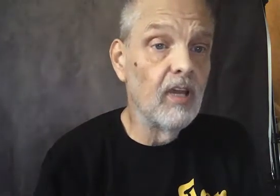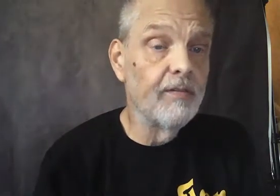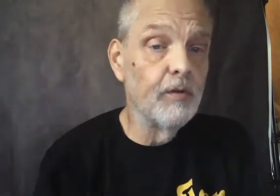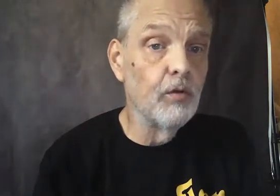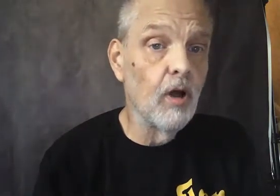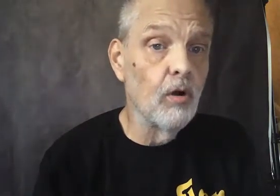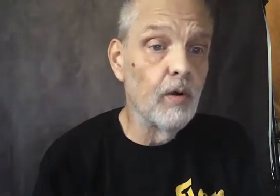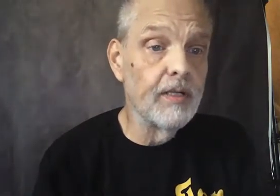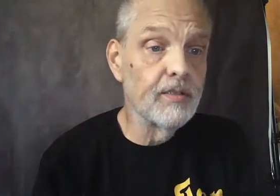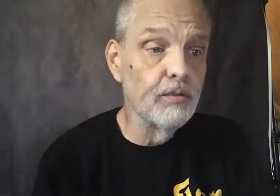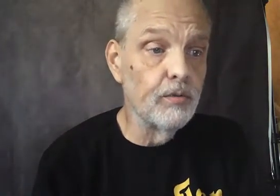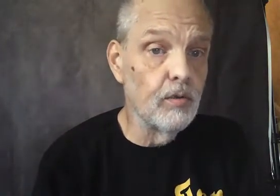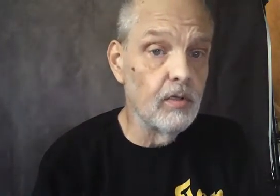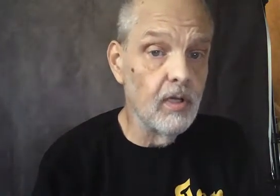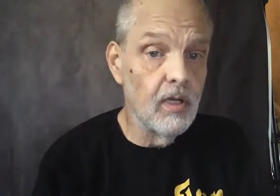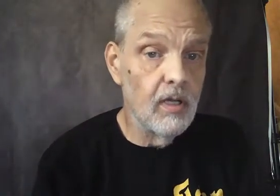If you go into,